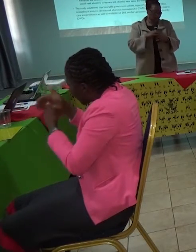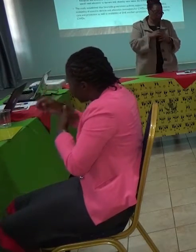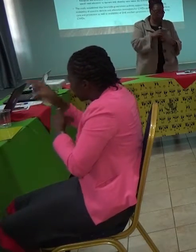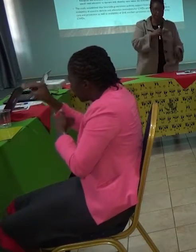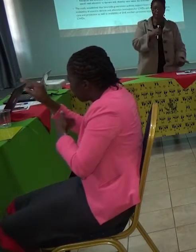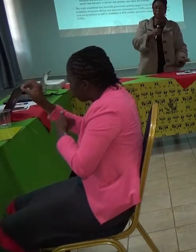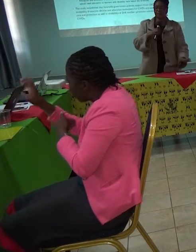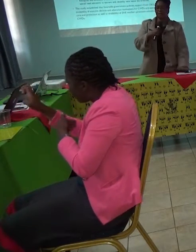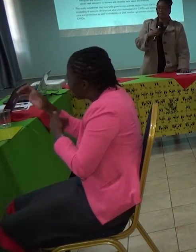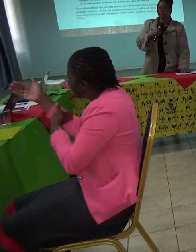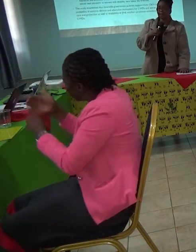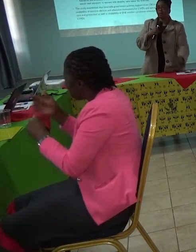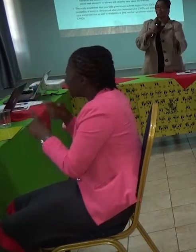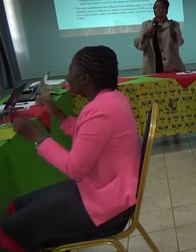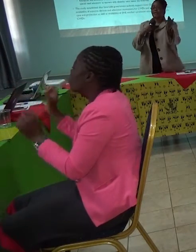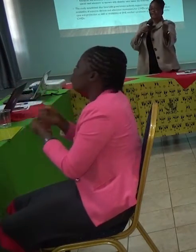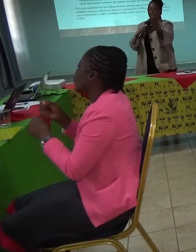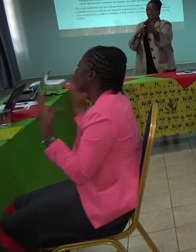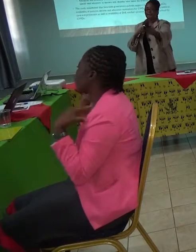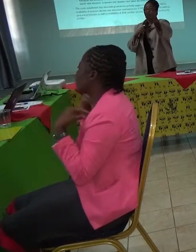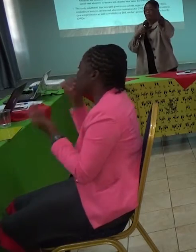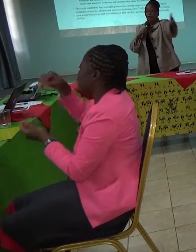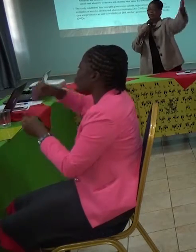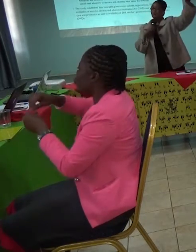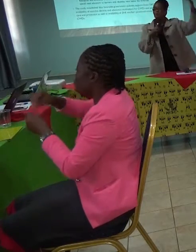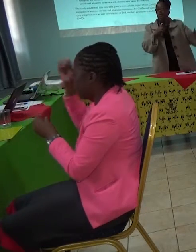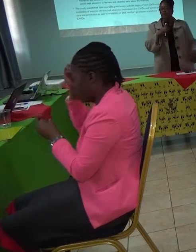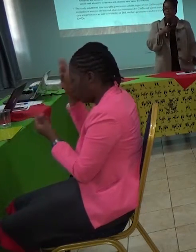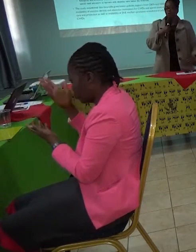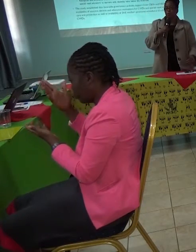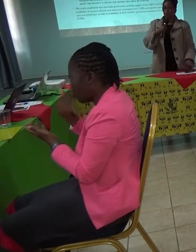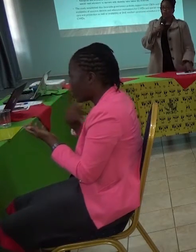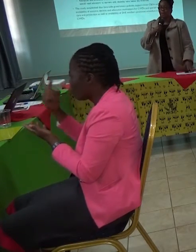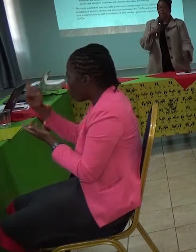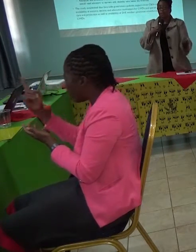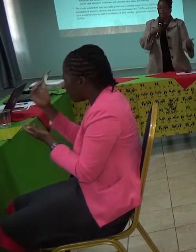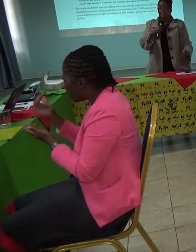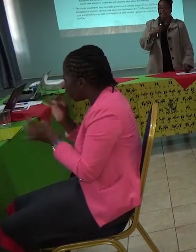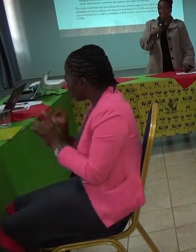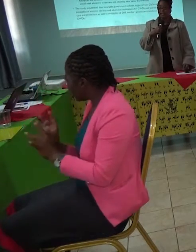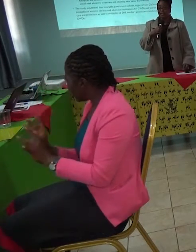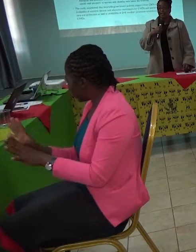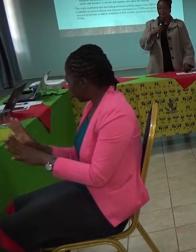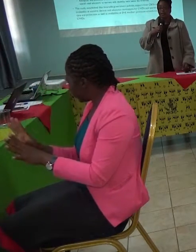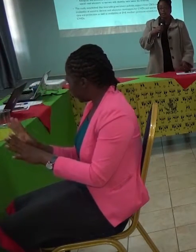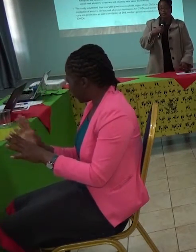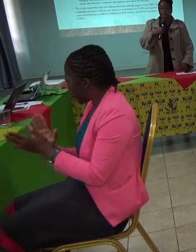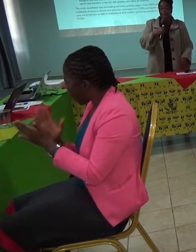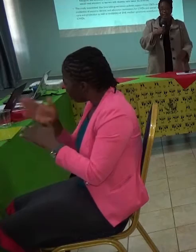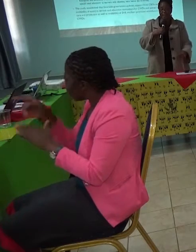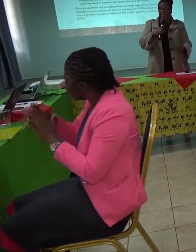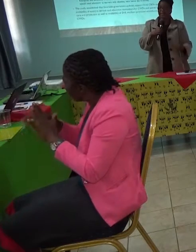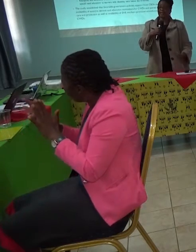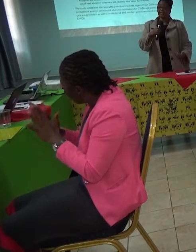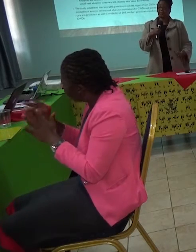education. Bukala. The child who was rejected after qualifying to join a national school, but was rejected. Wasn't